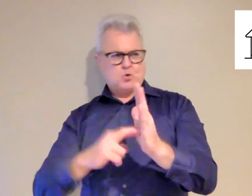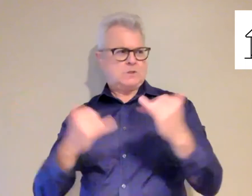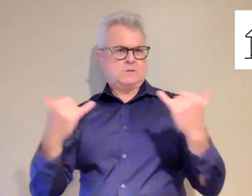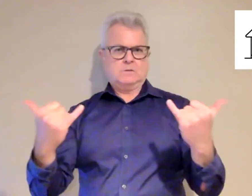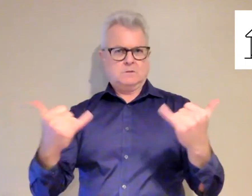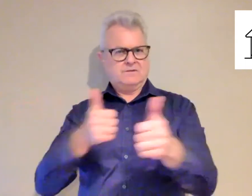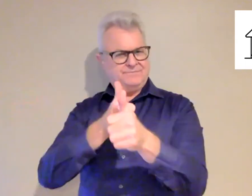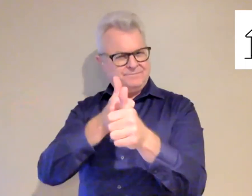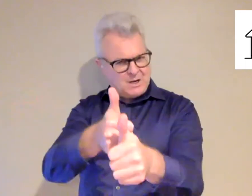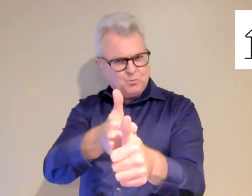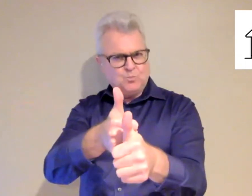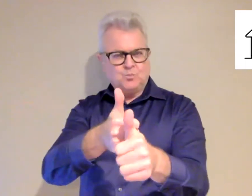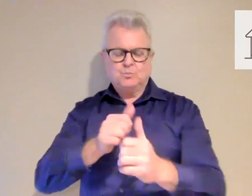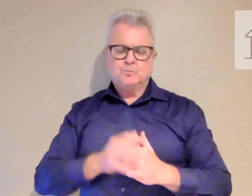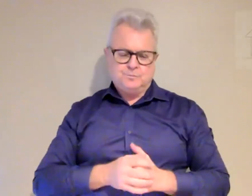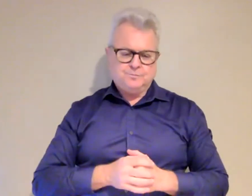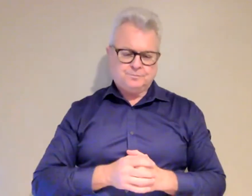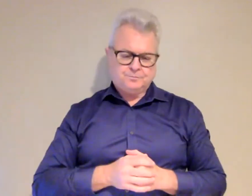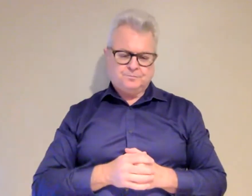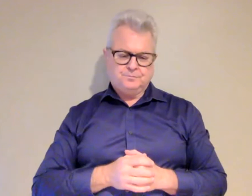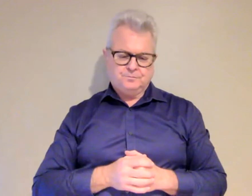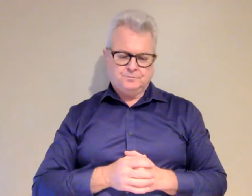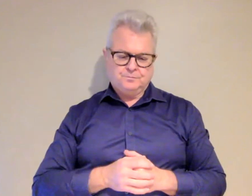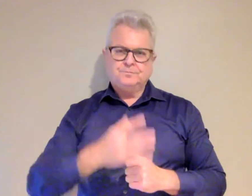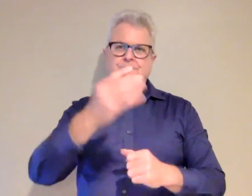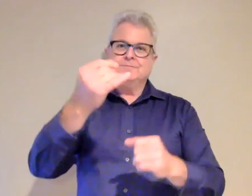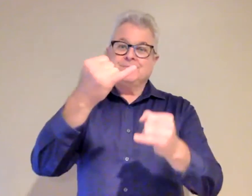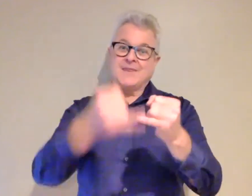their website to see what the current up-to-date guidelines are.